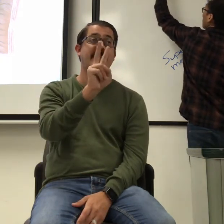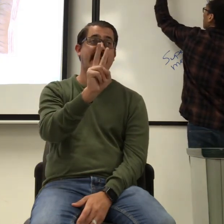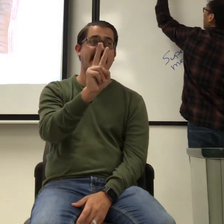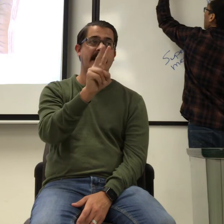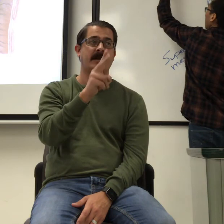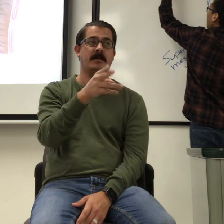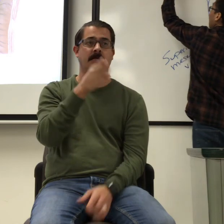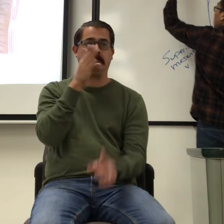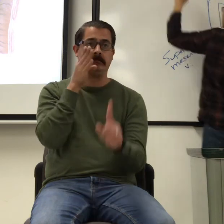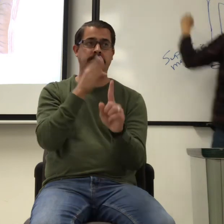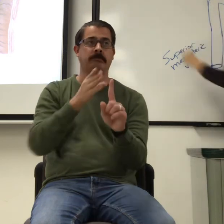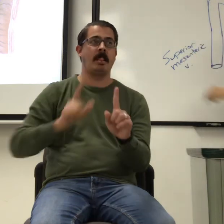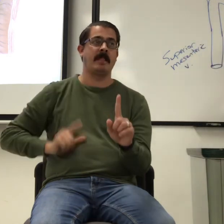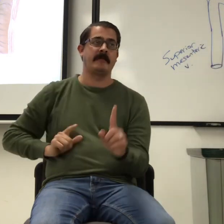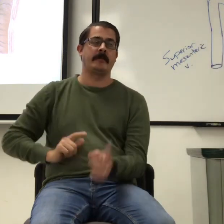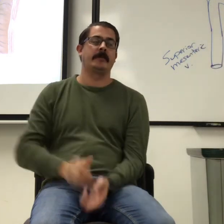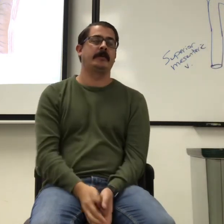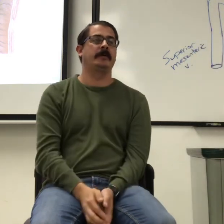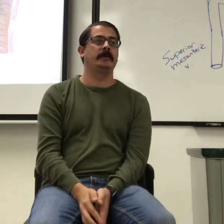to liver.